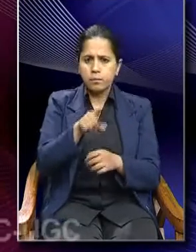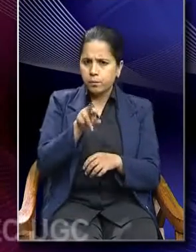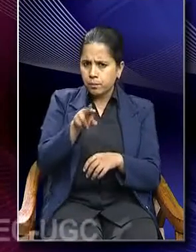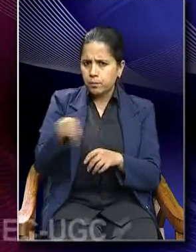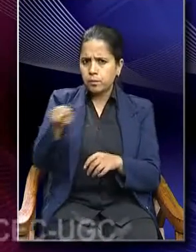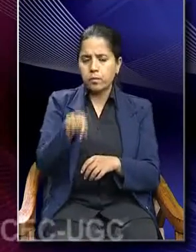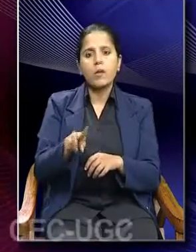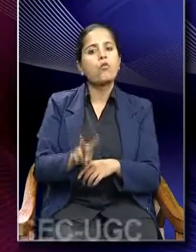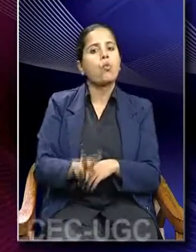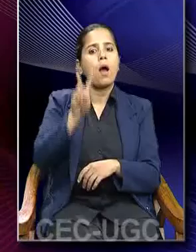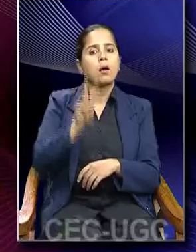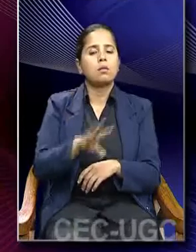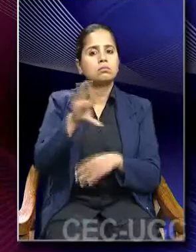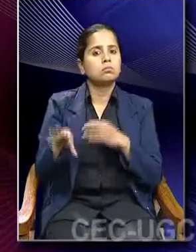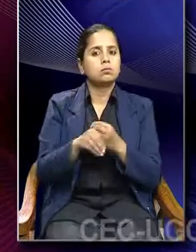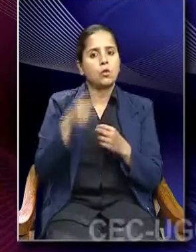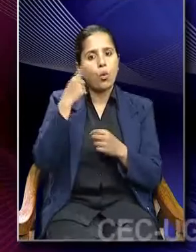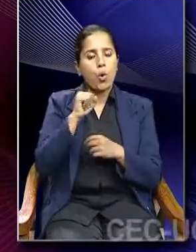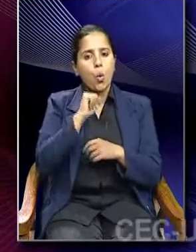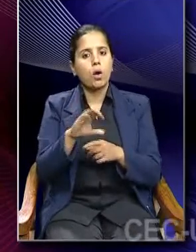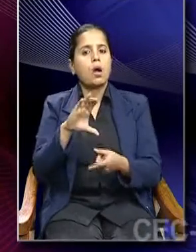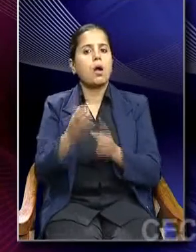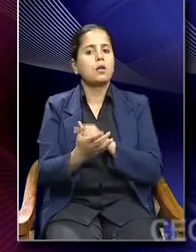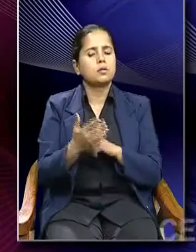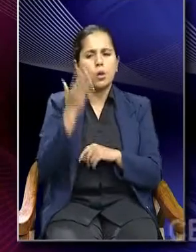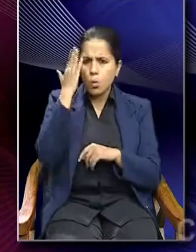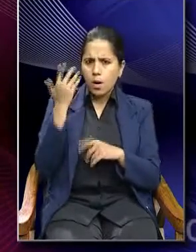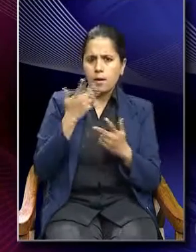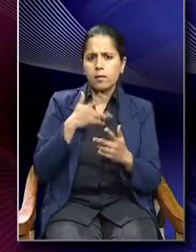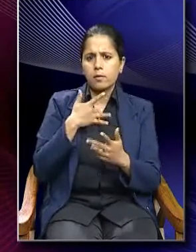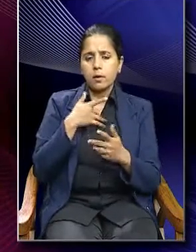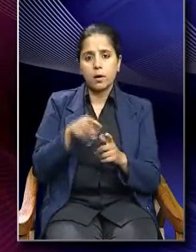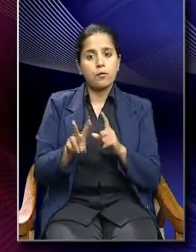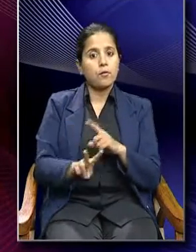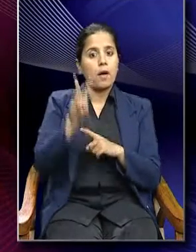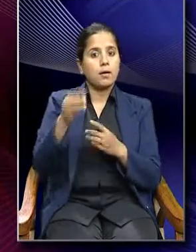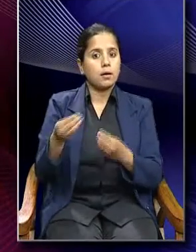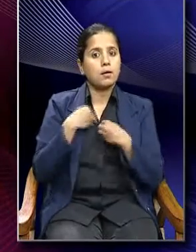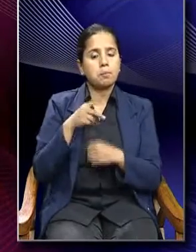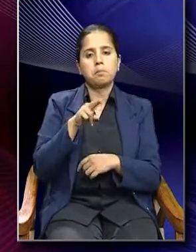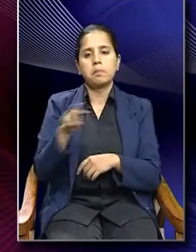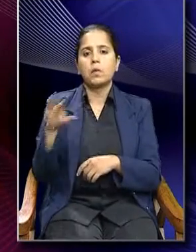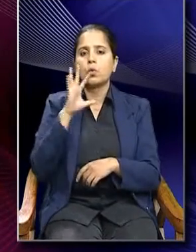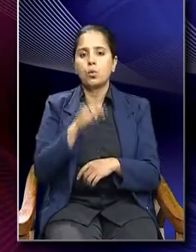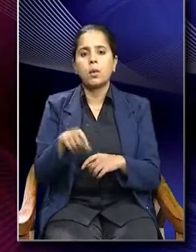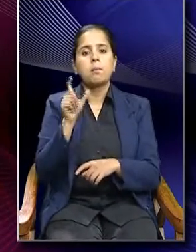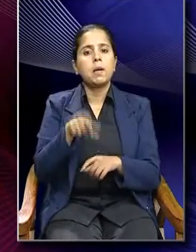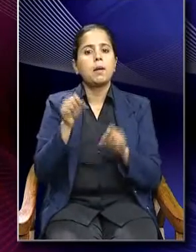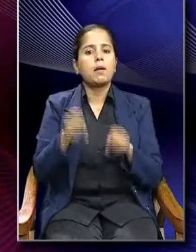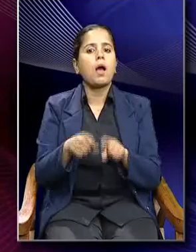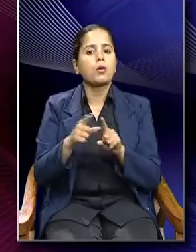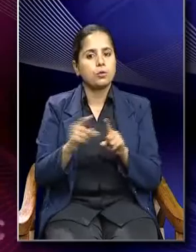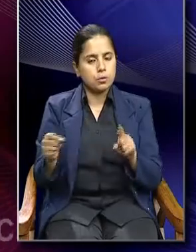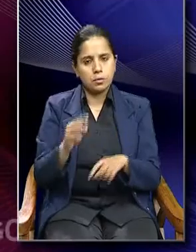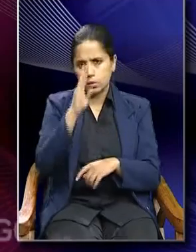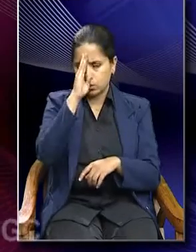considers values to be the core of culture. Why? Because values give meaning to what people do,